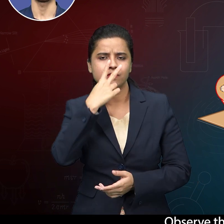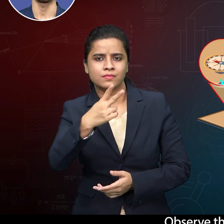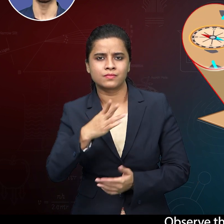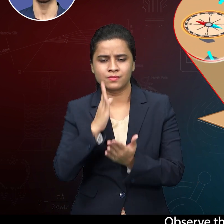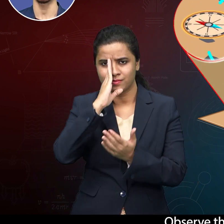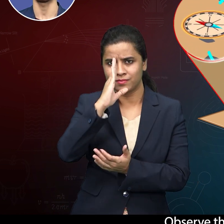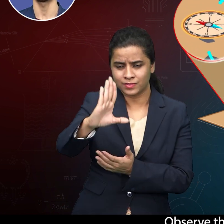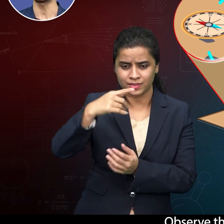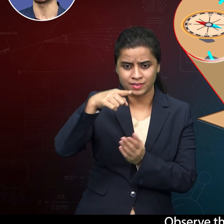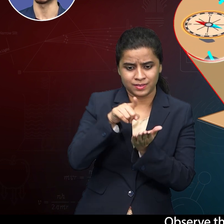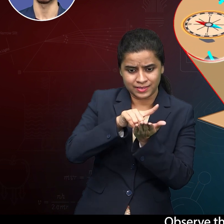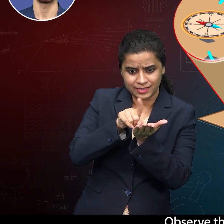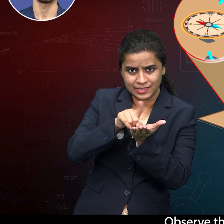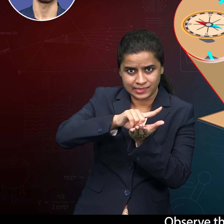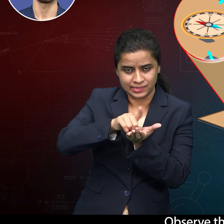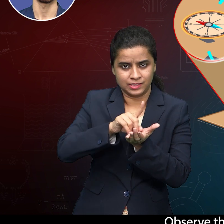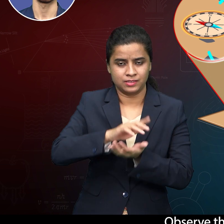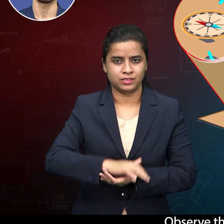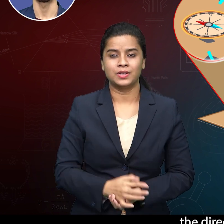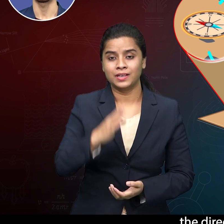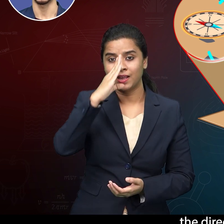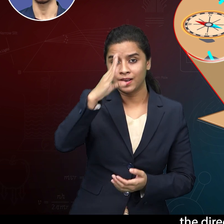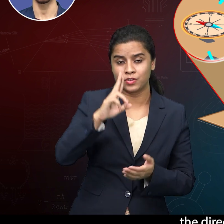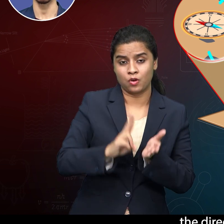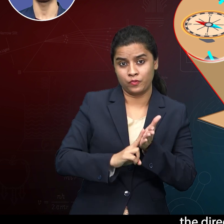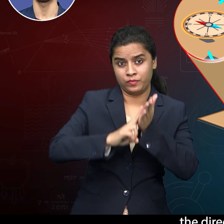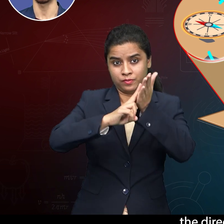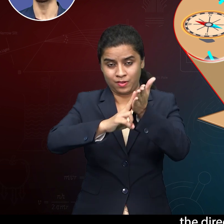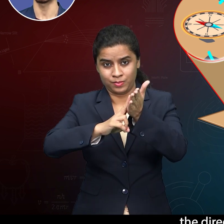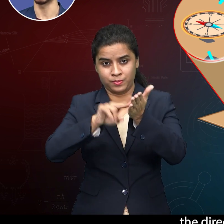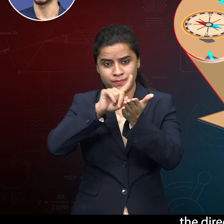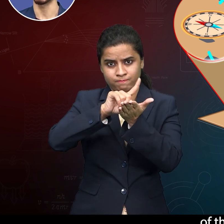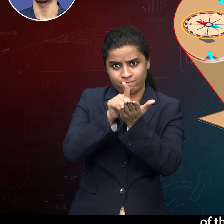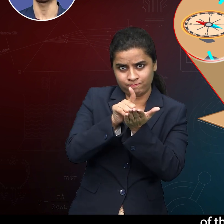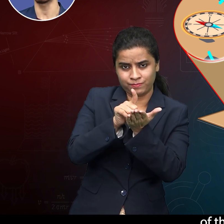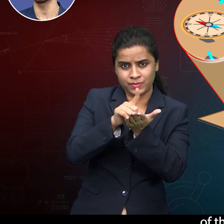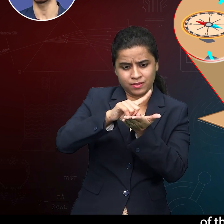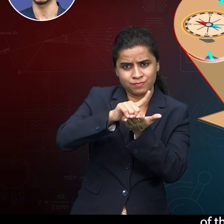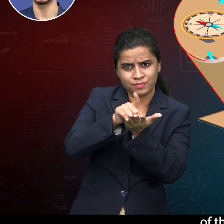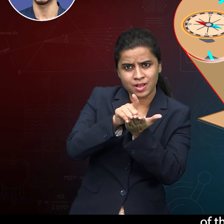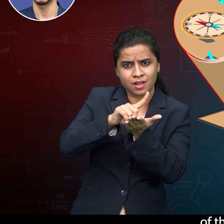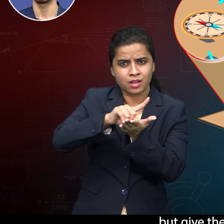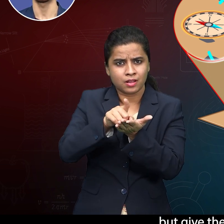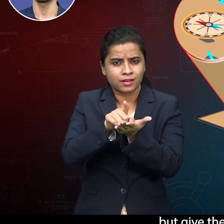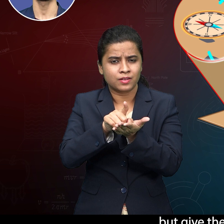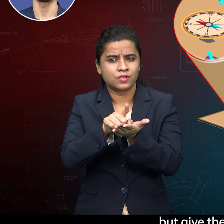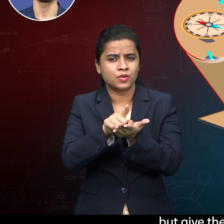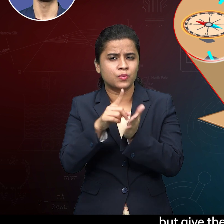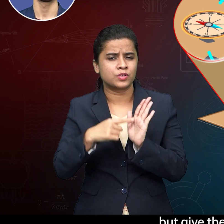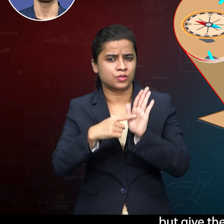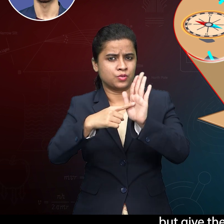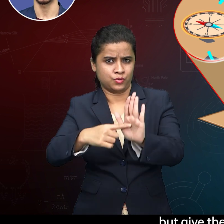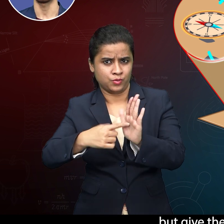Observe the direction of the needle. The direction of the north pole of the compass needle would give